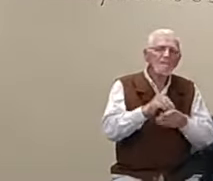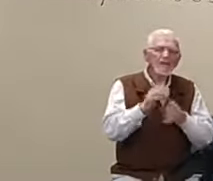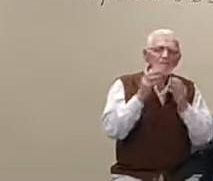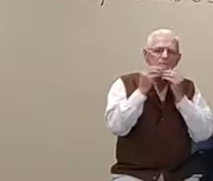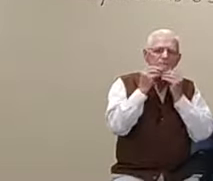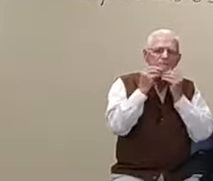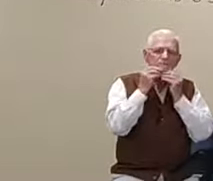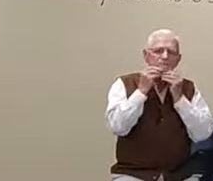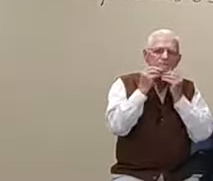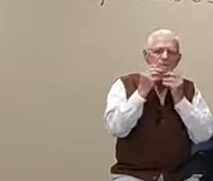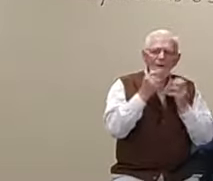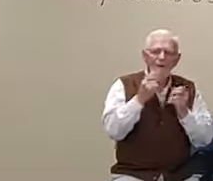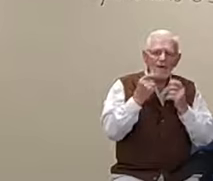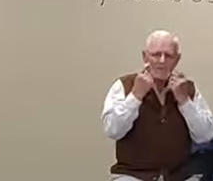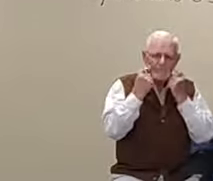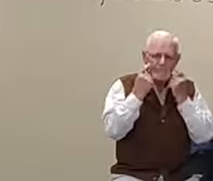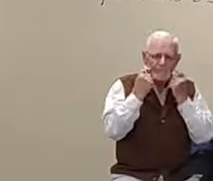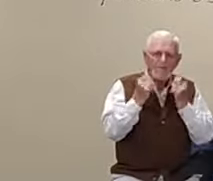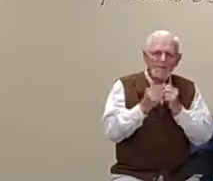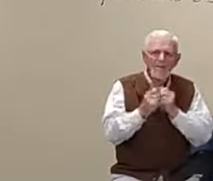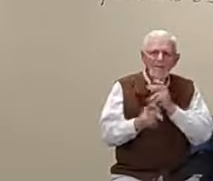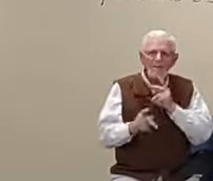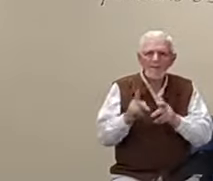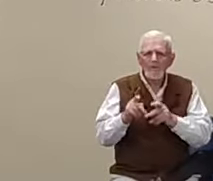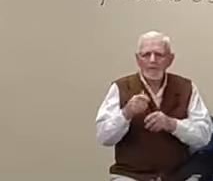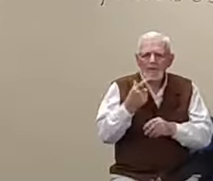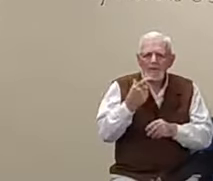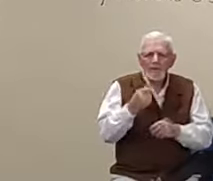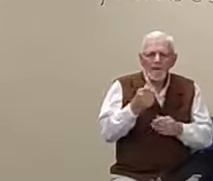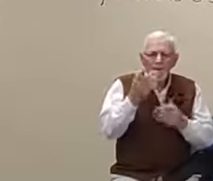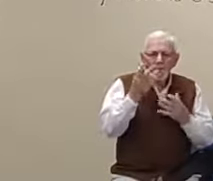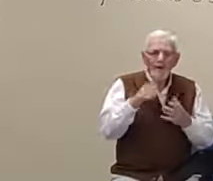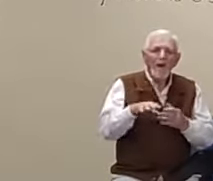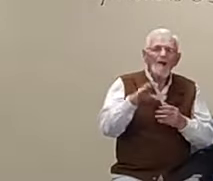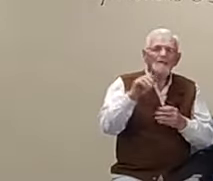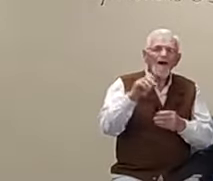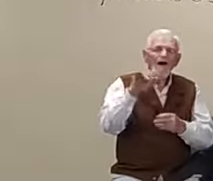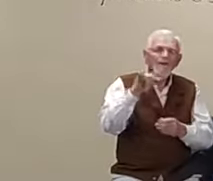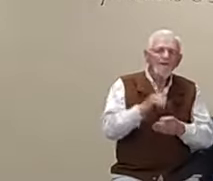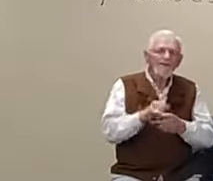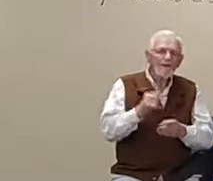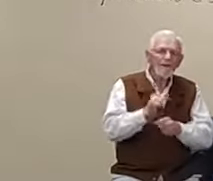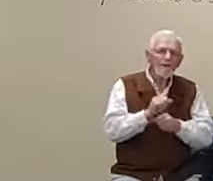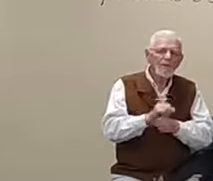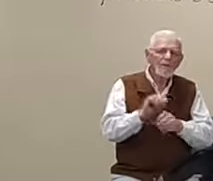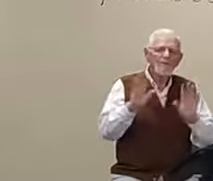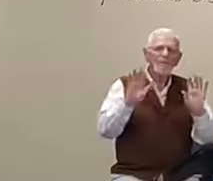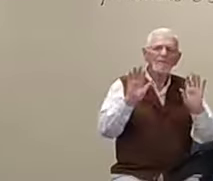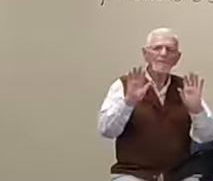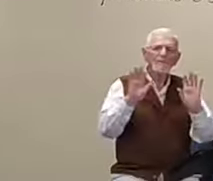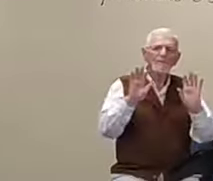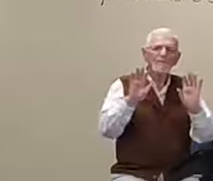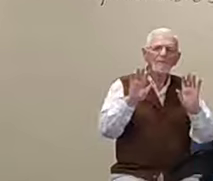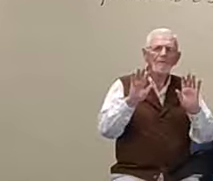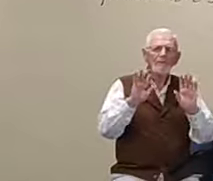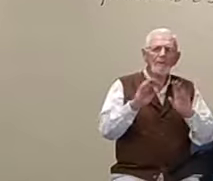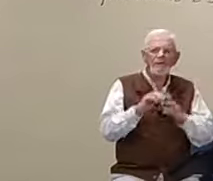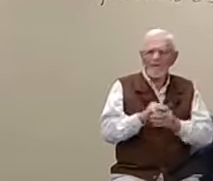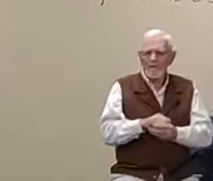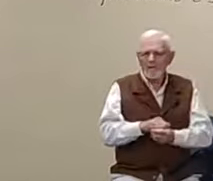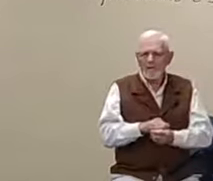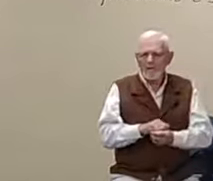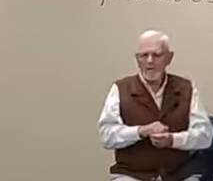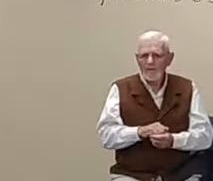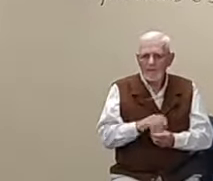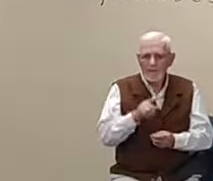mouth and weep with people and say, you know what I found to actually work wonders? It's going to be okay.